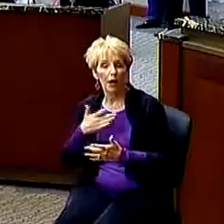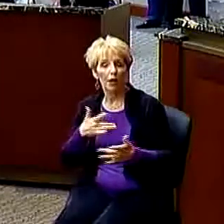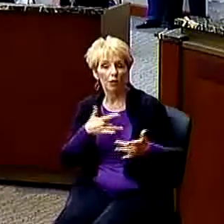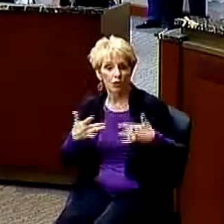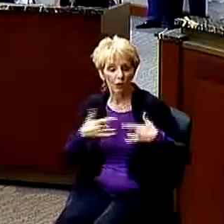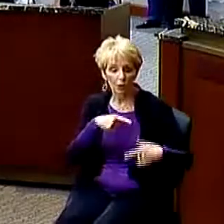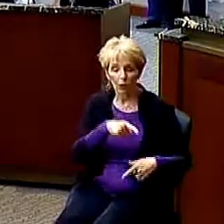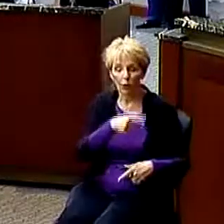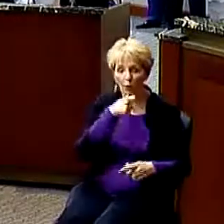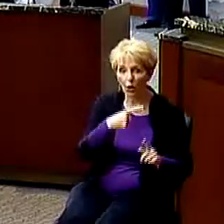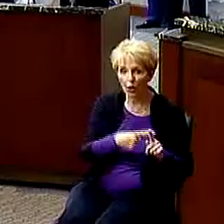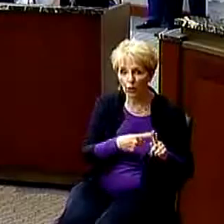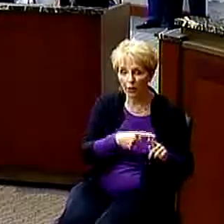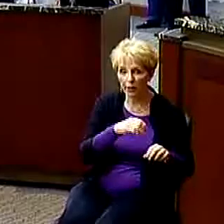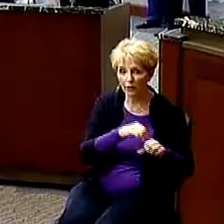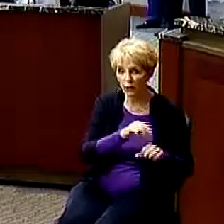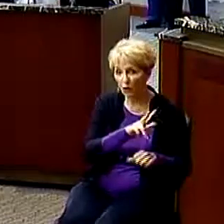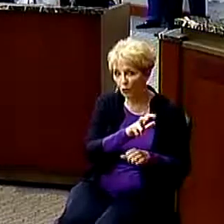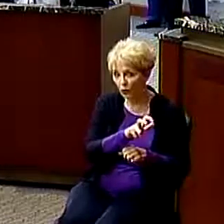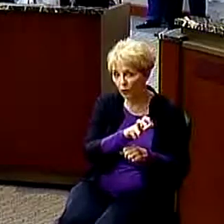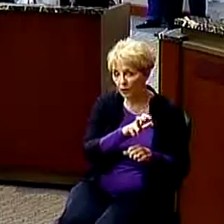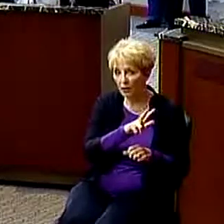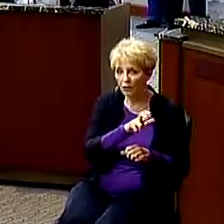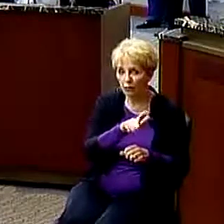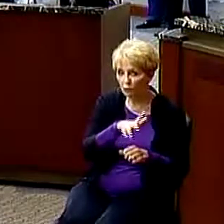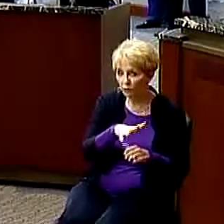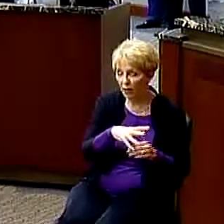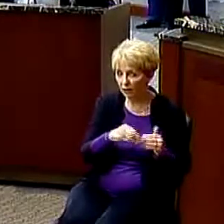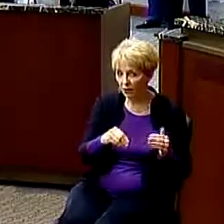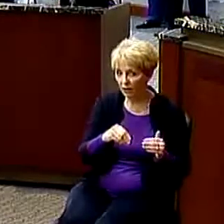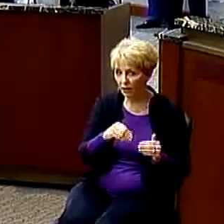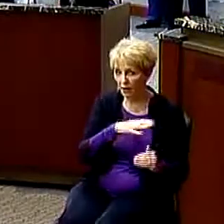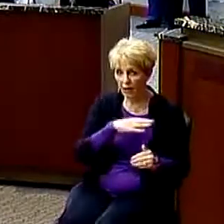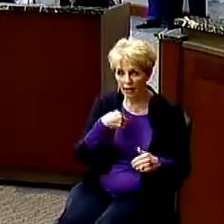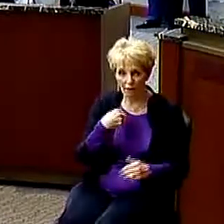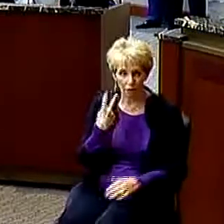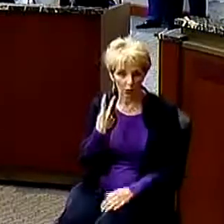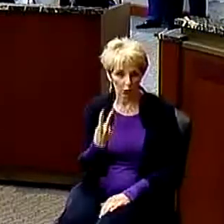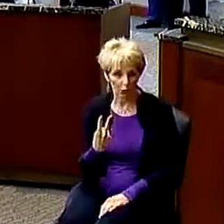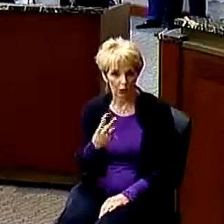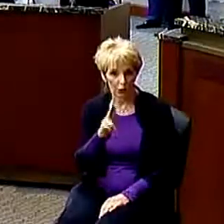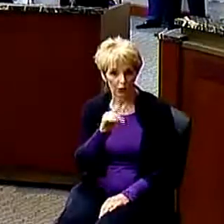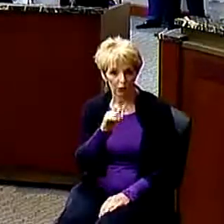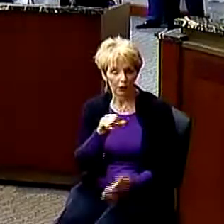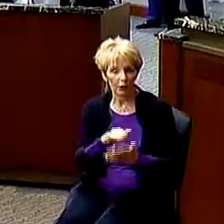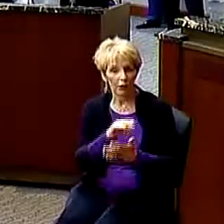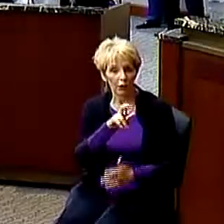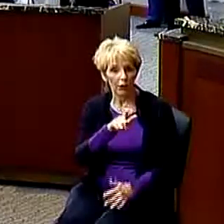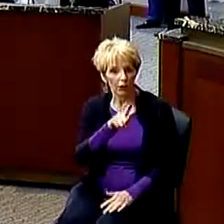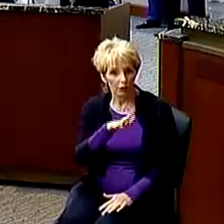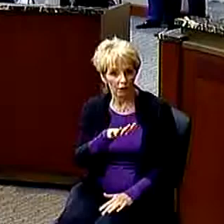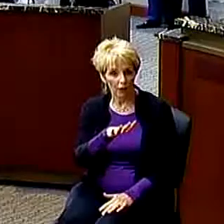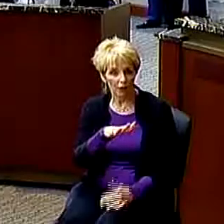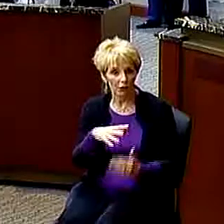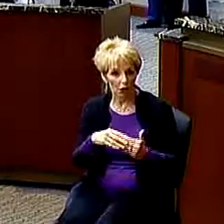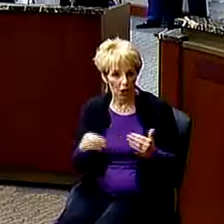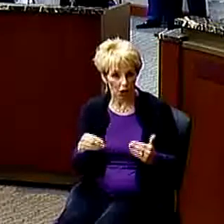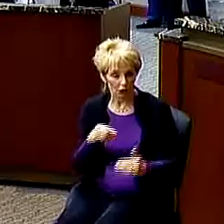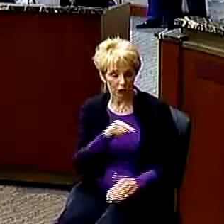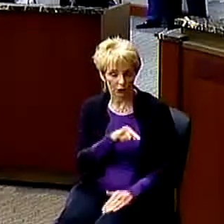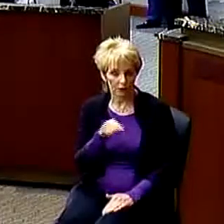the one that rents it down into $325. I have two units that are